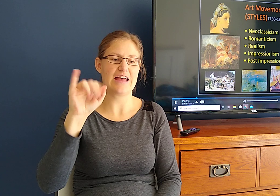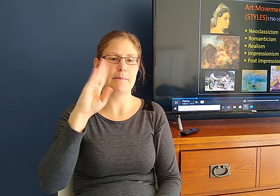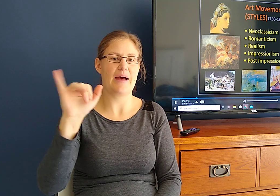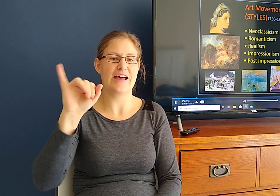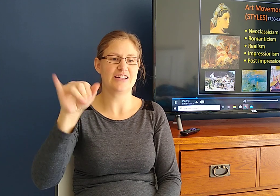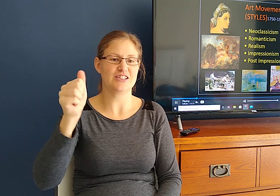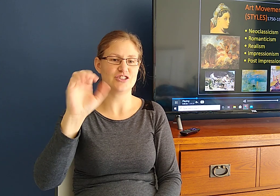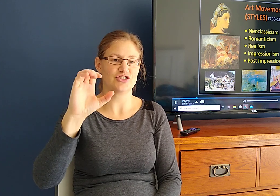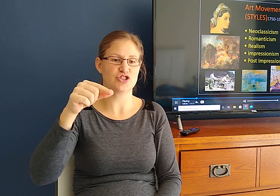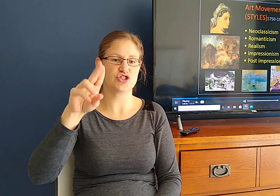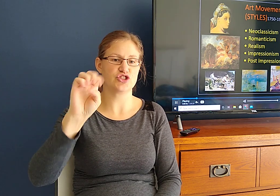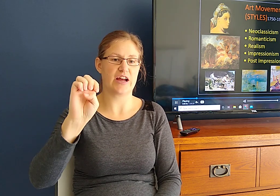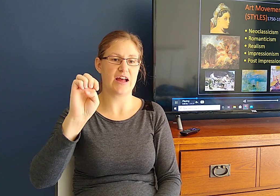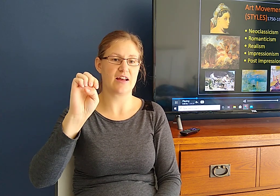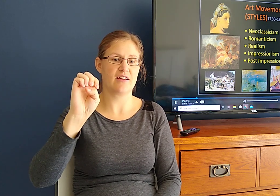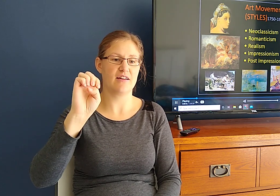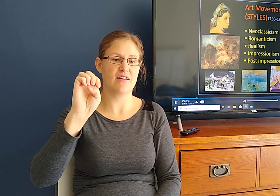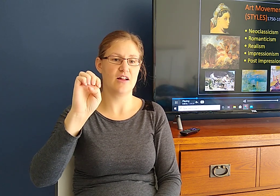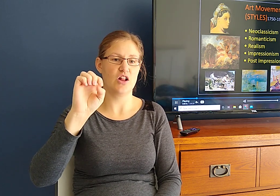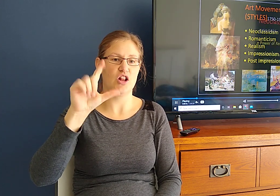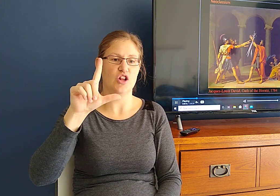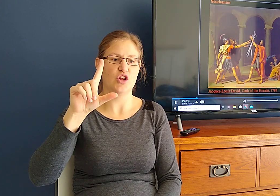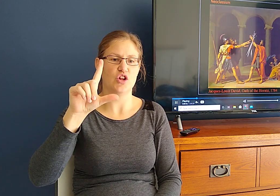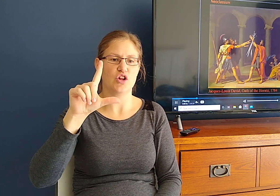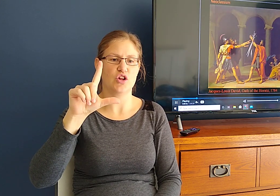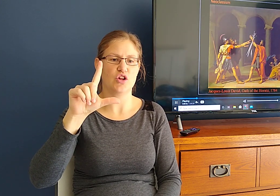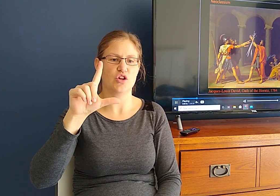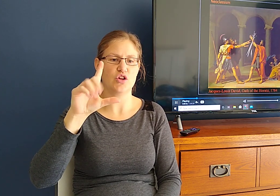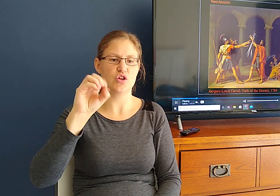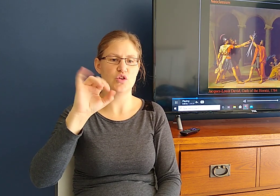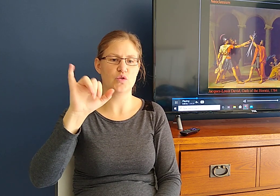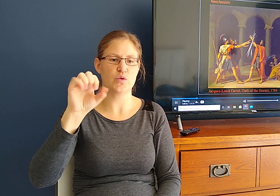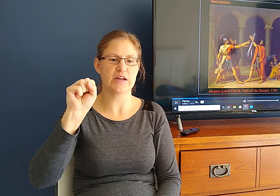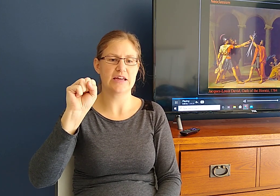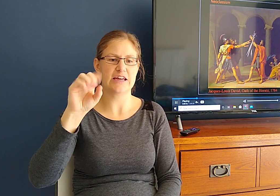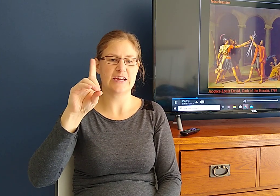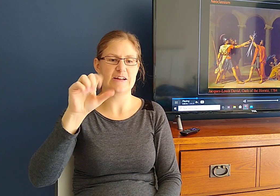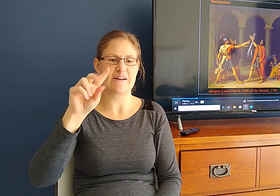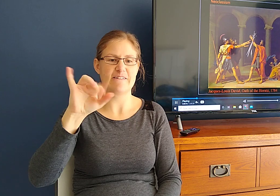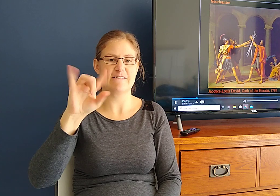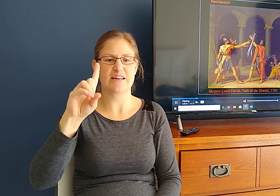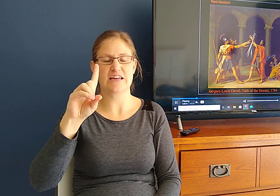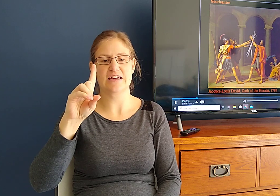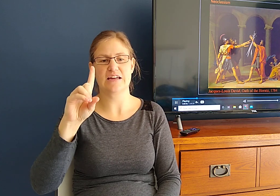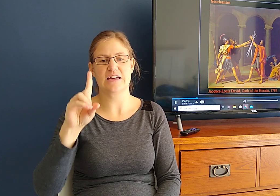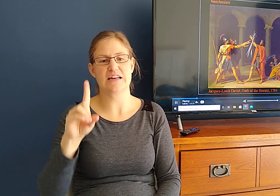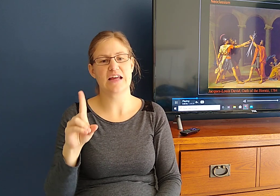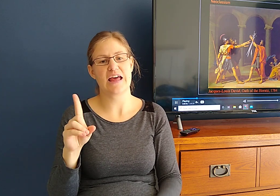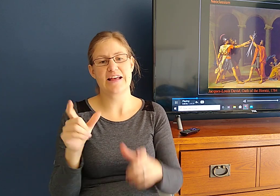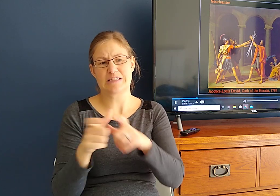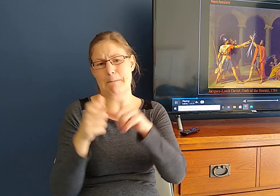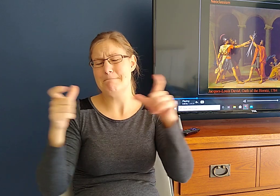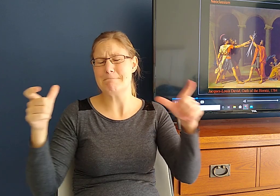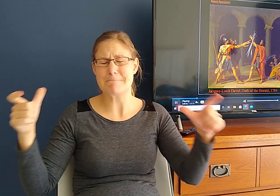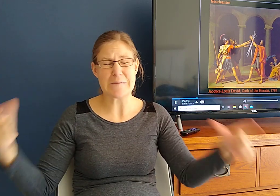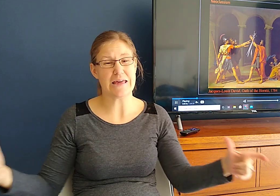Jacques-Louis David. It's an oil on canvas, enormous in size, 14